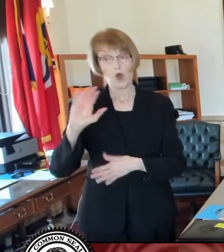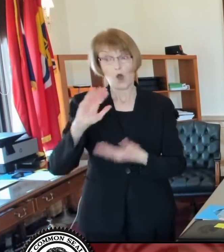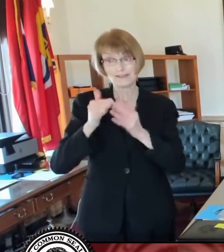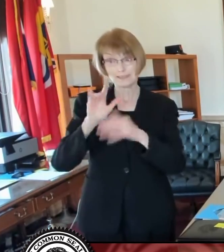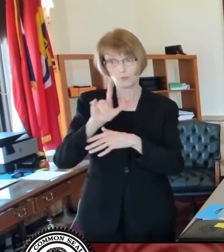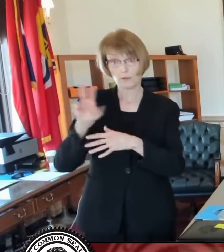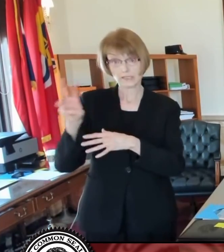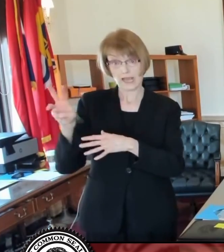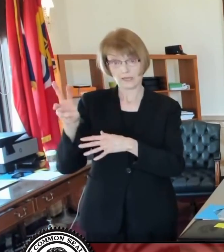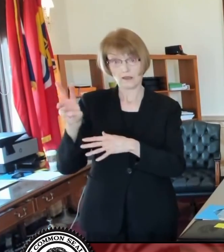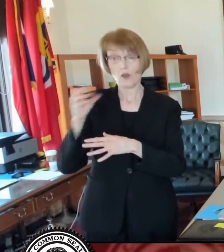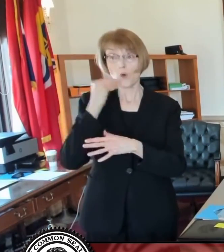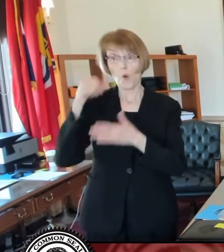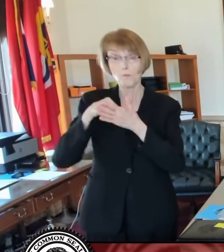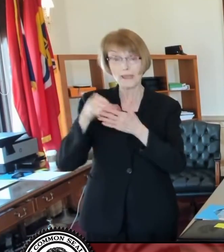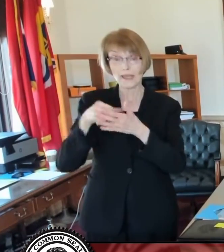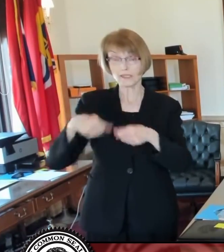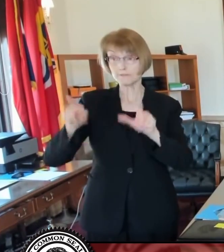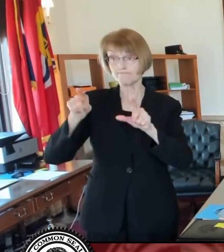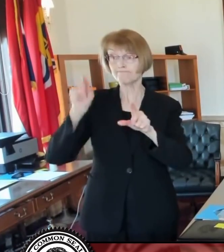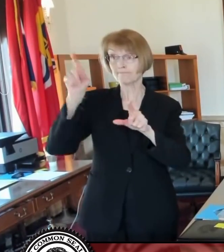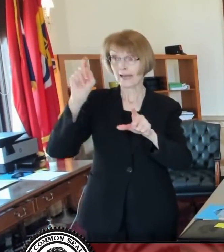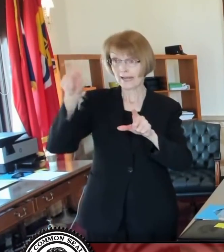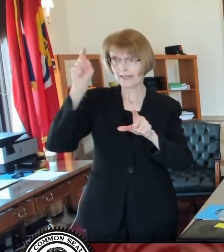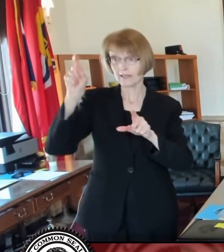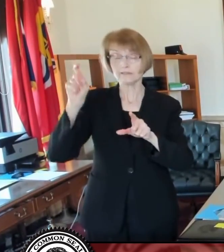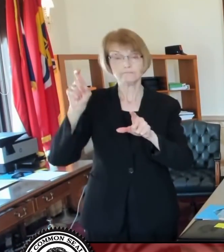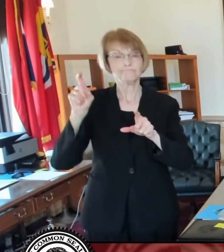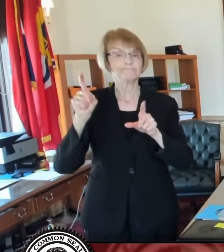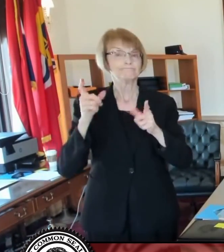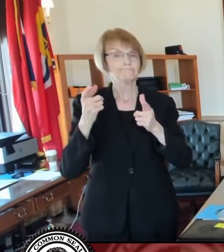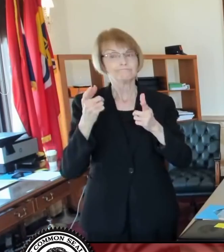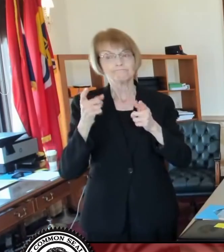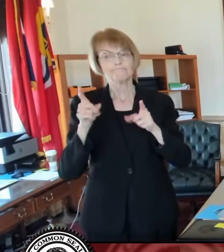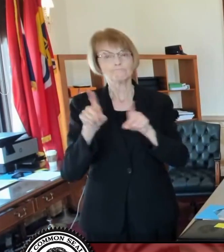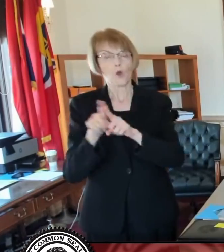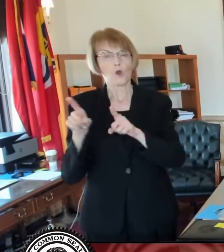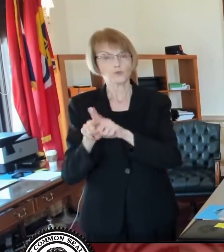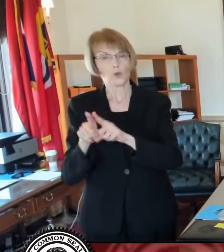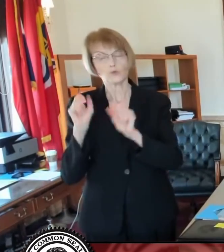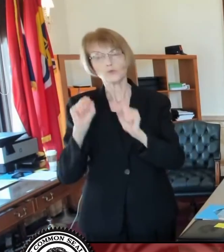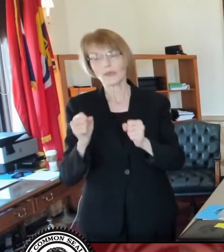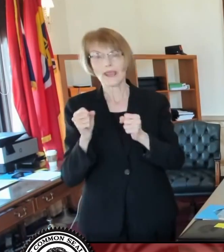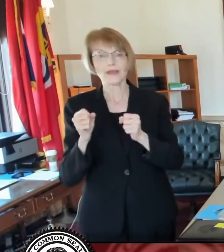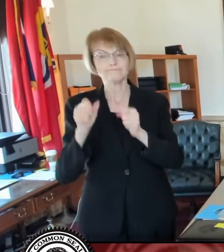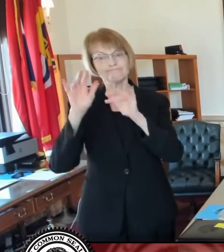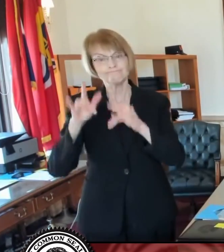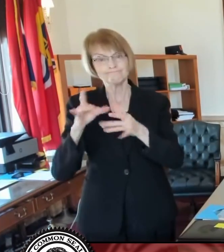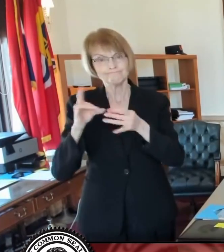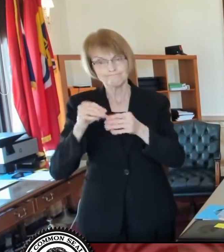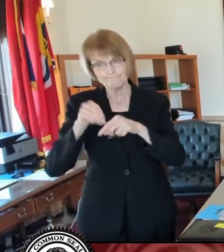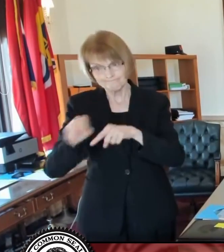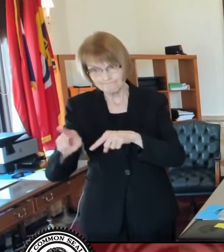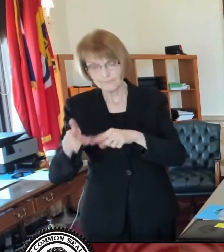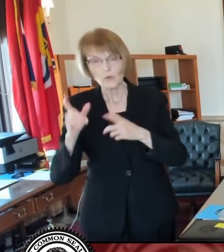page. Click on it. You can also report it electronically. We do need the name of the business. We need the